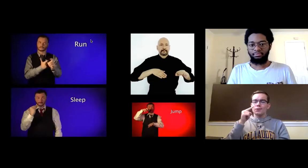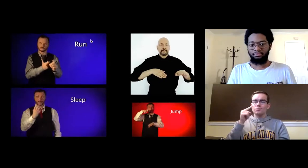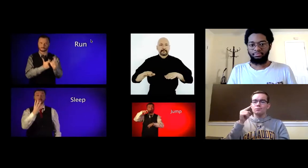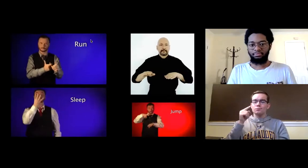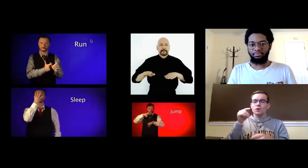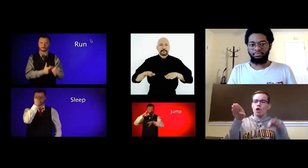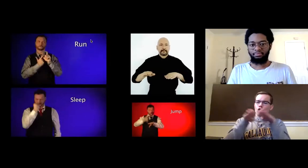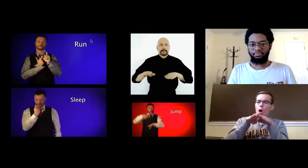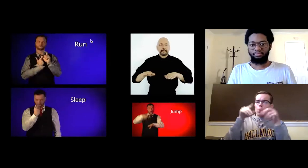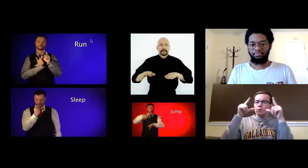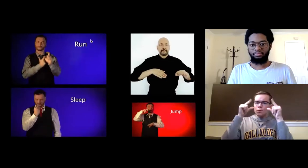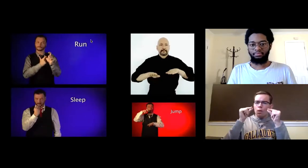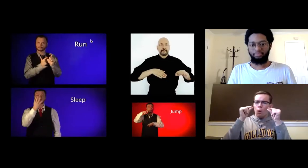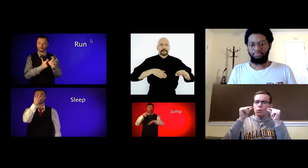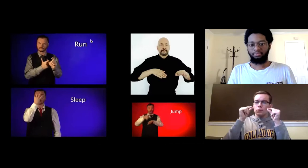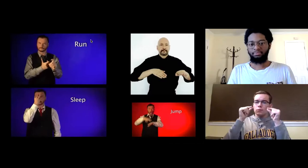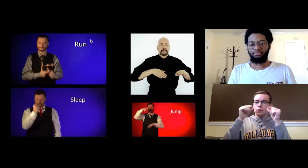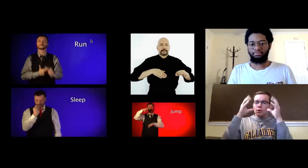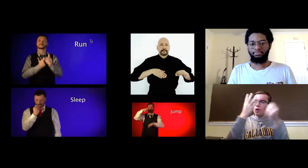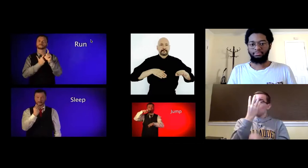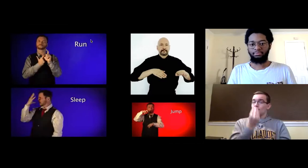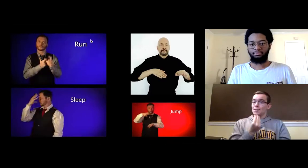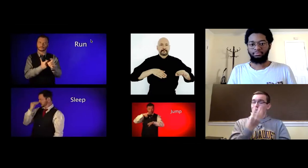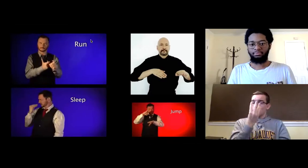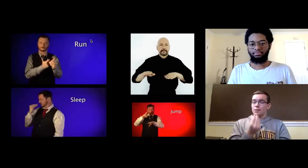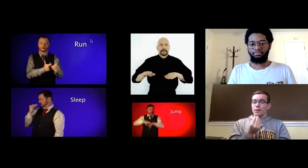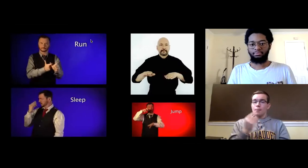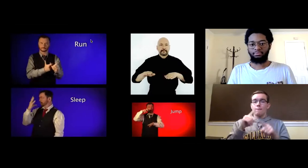So we have sleep, and your eyes close.